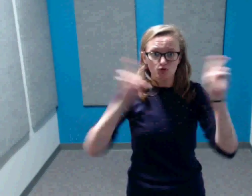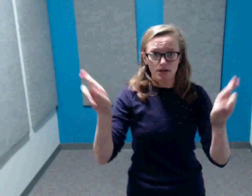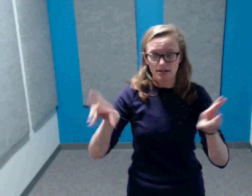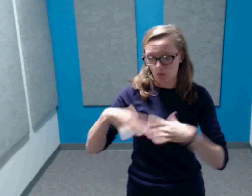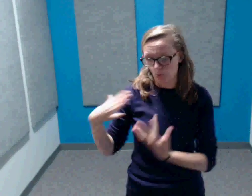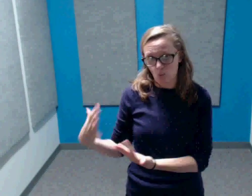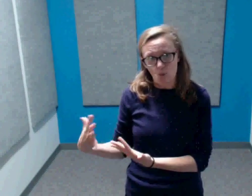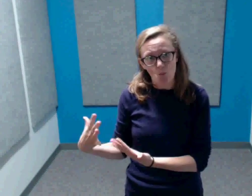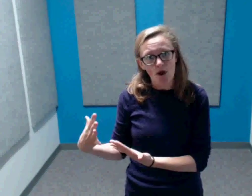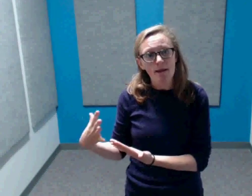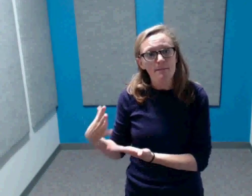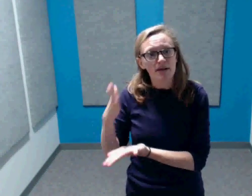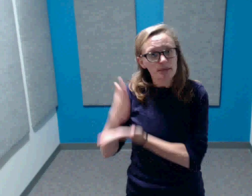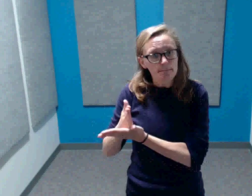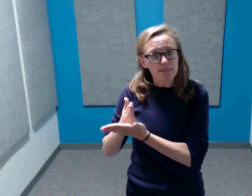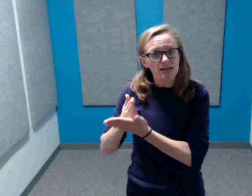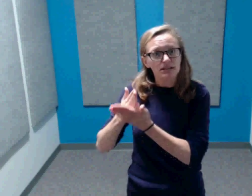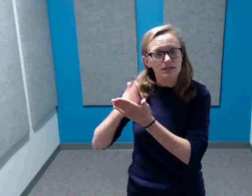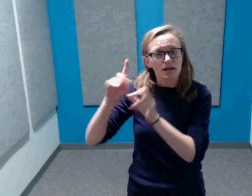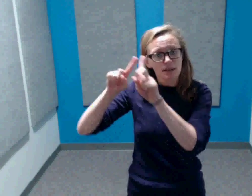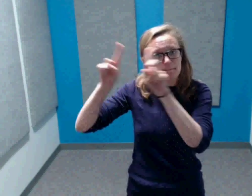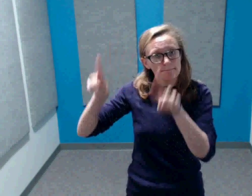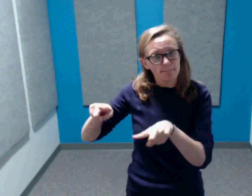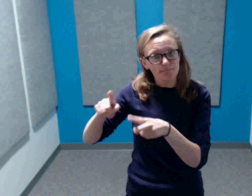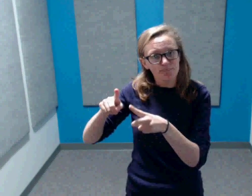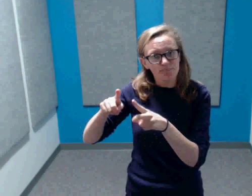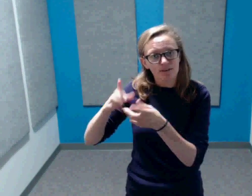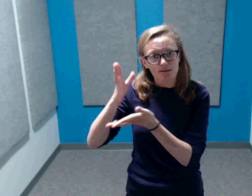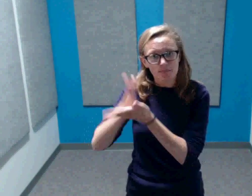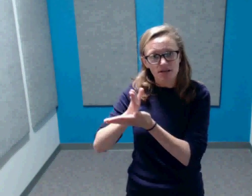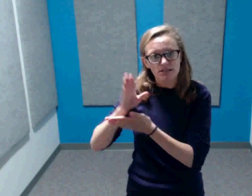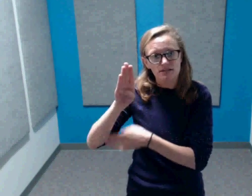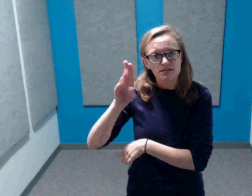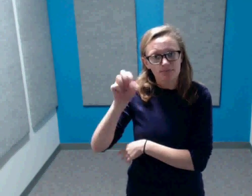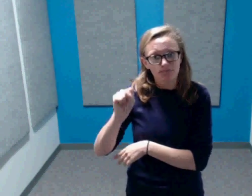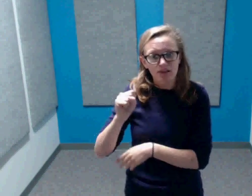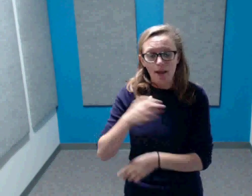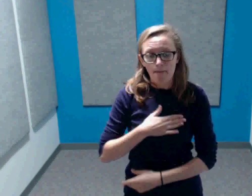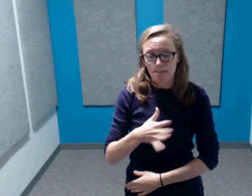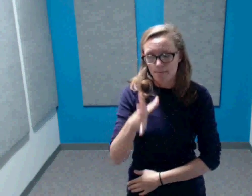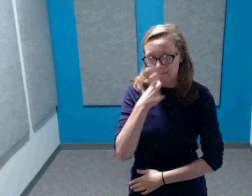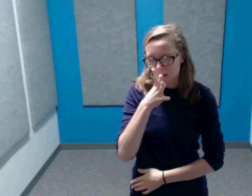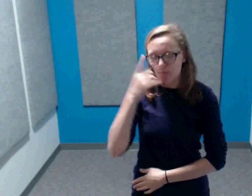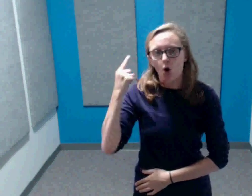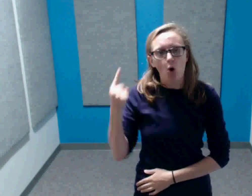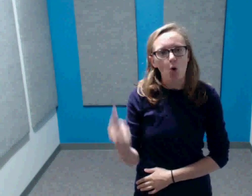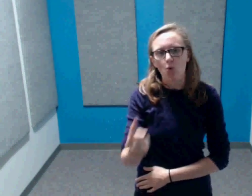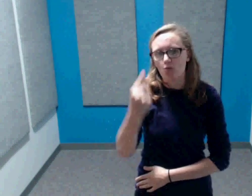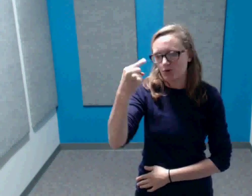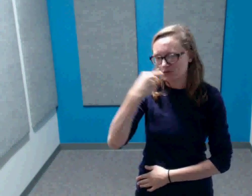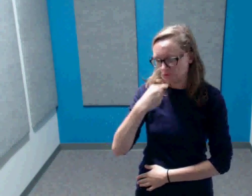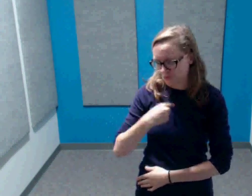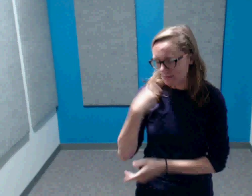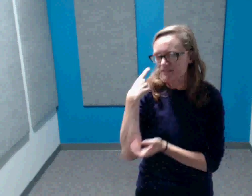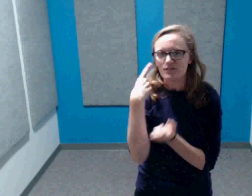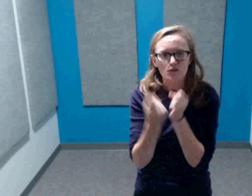got out there an hour before the bus came. And my mother had told me for years, whatever you